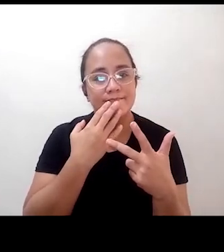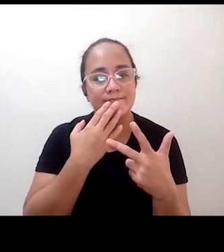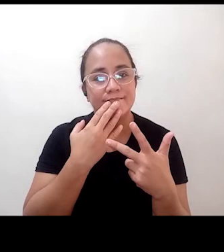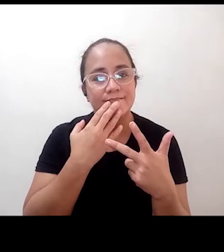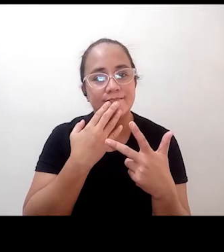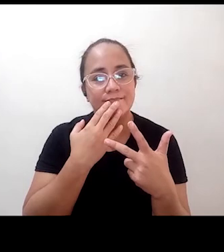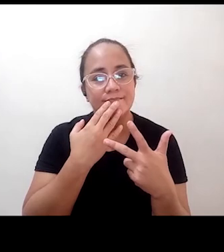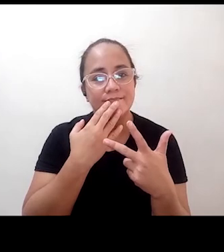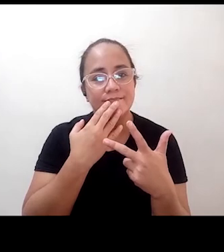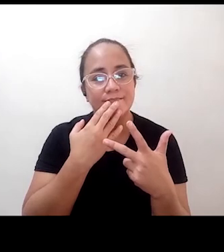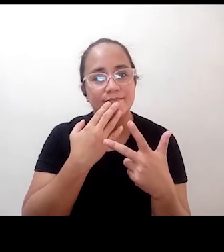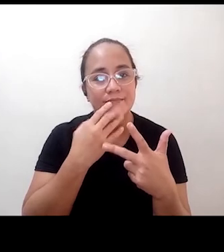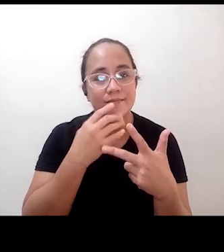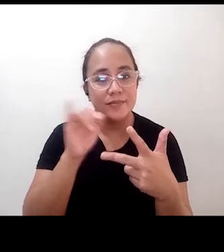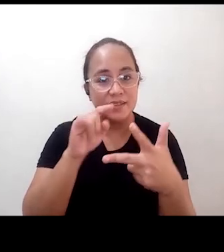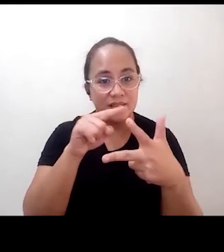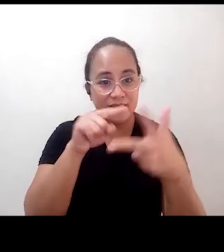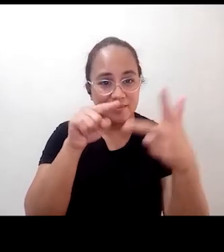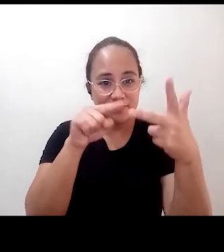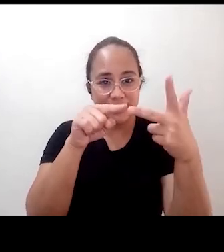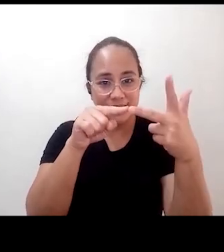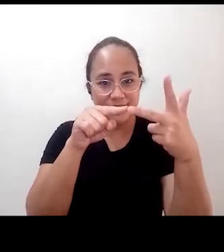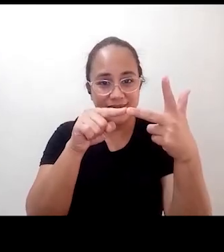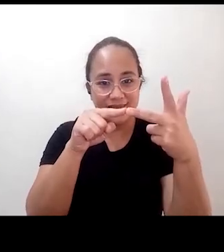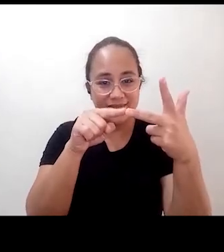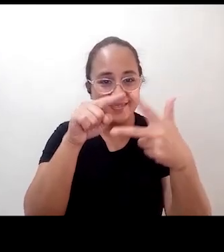need to have 3.